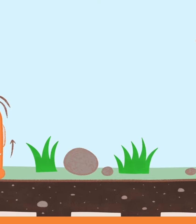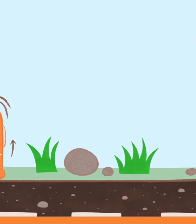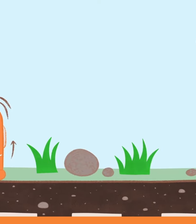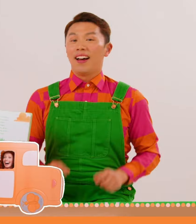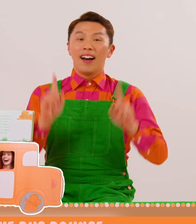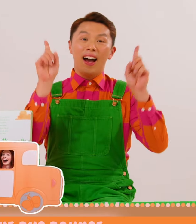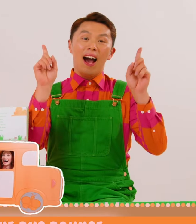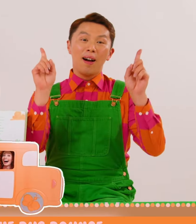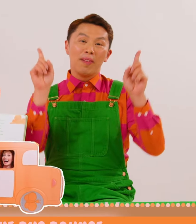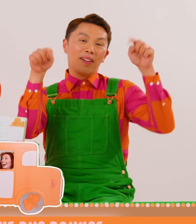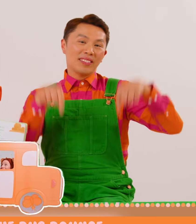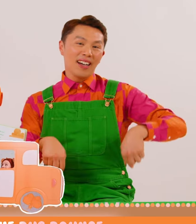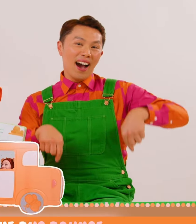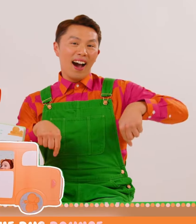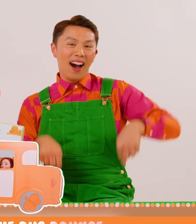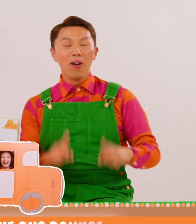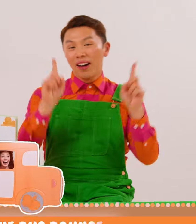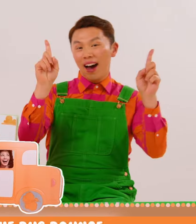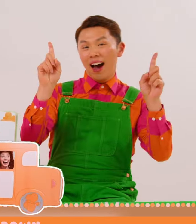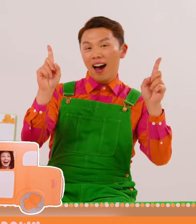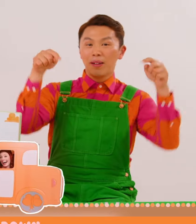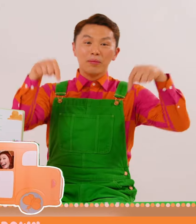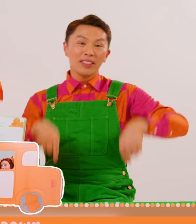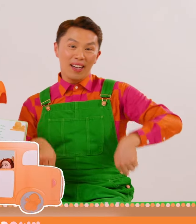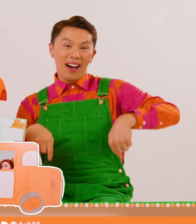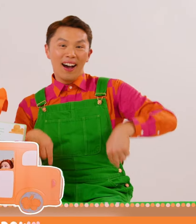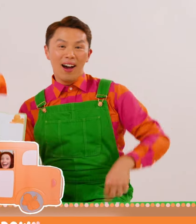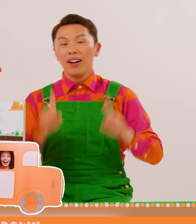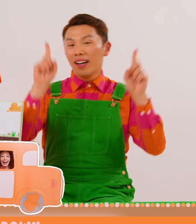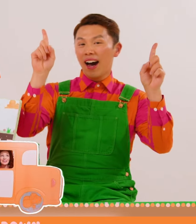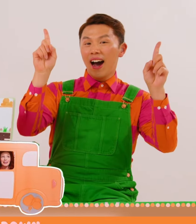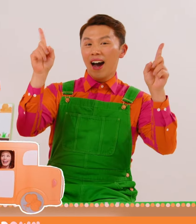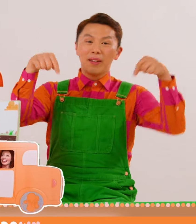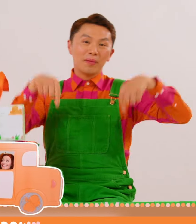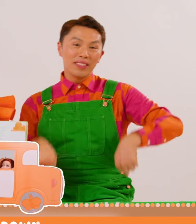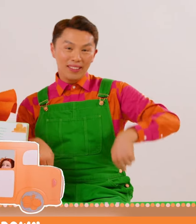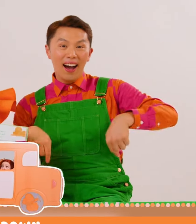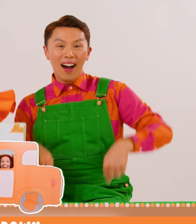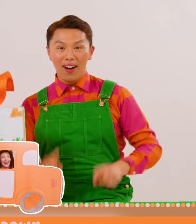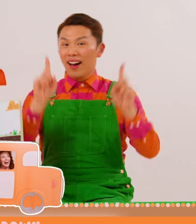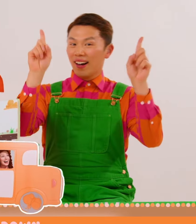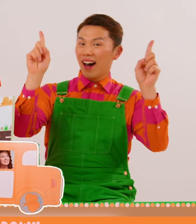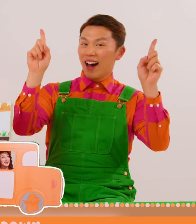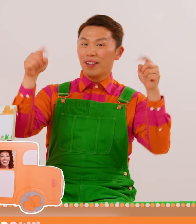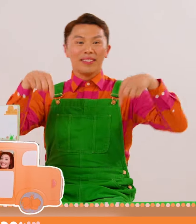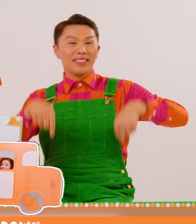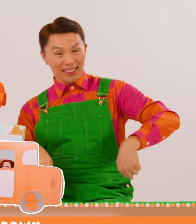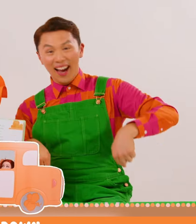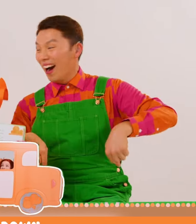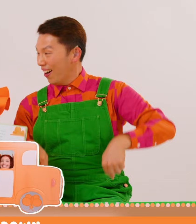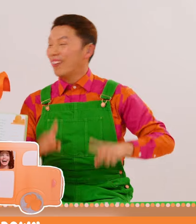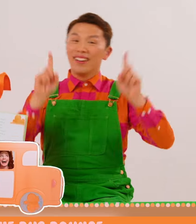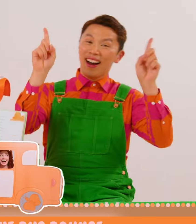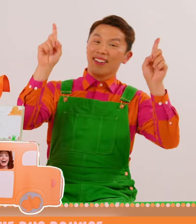The people on the bus bounce up and down Up and down Up and down The people